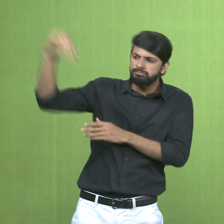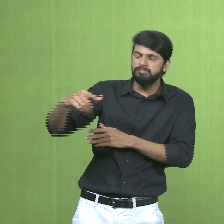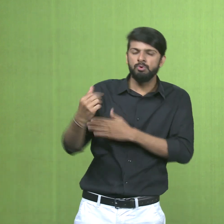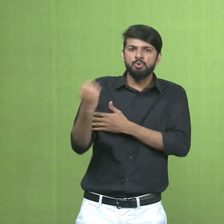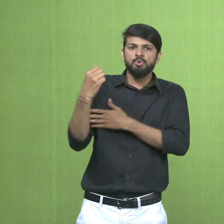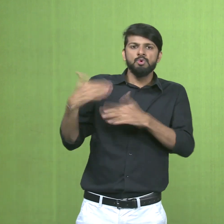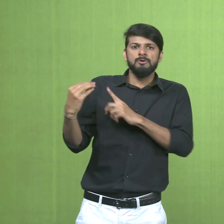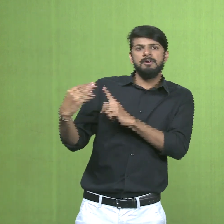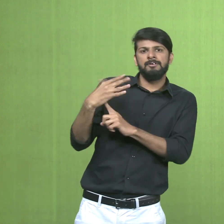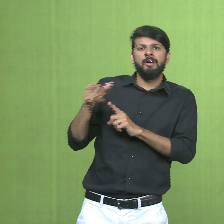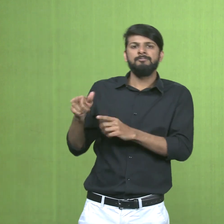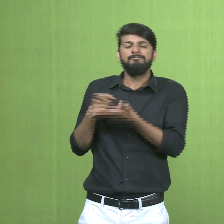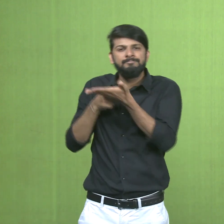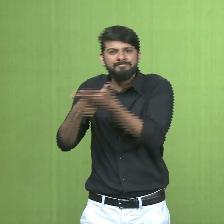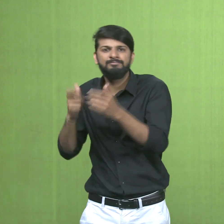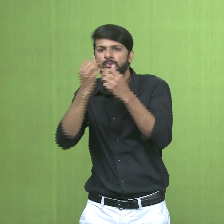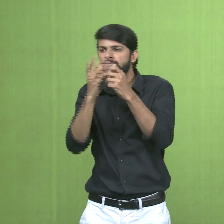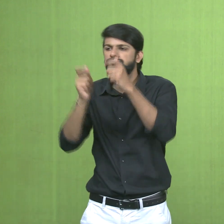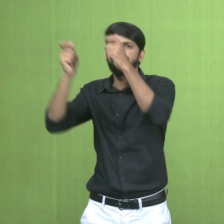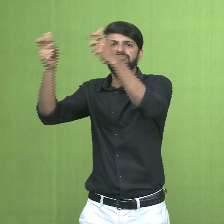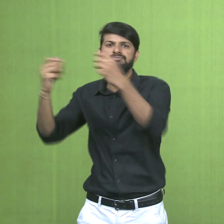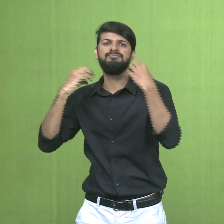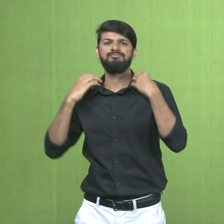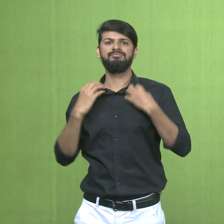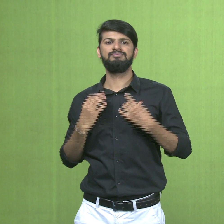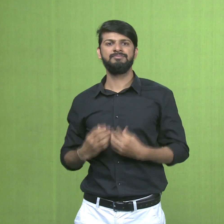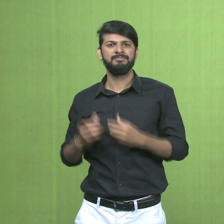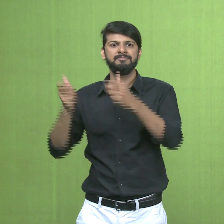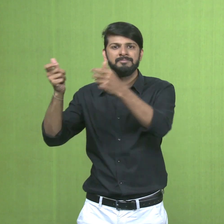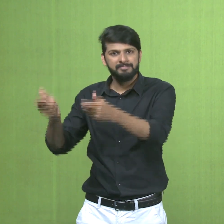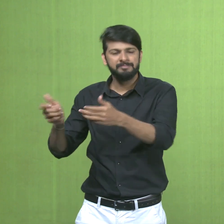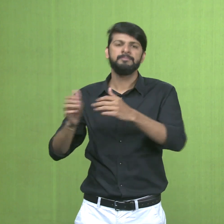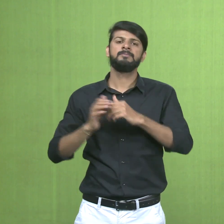garlands as a mark of respect, because they are guests in the hermitage.